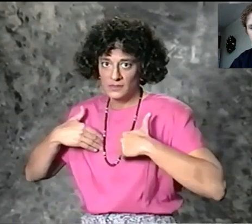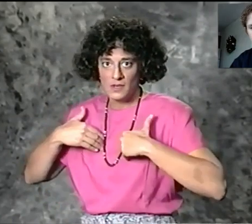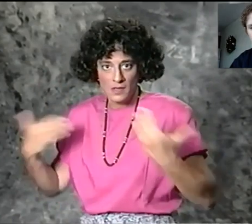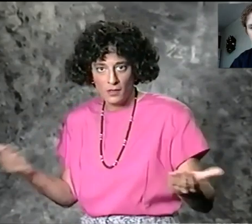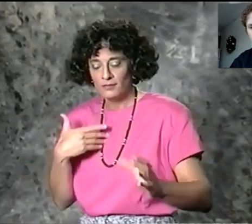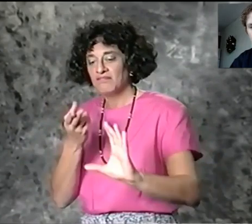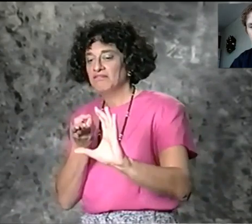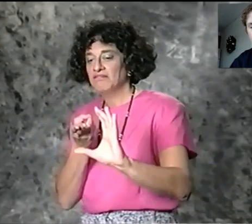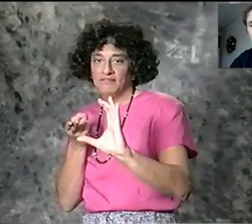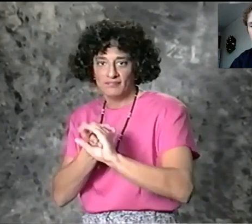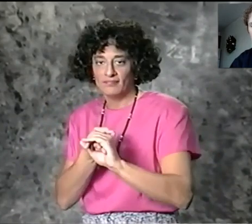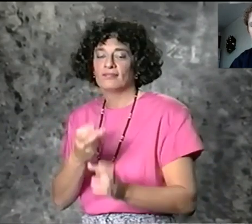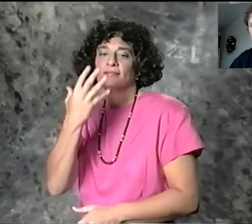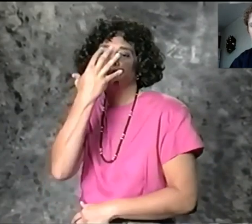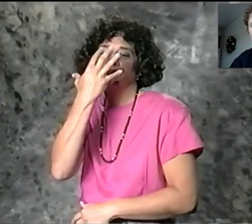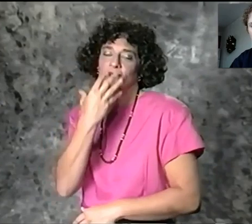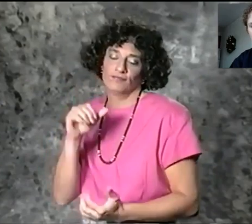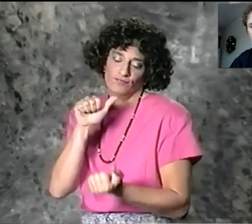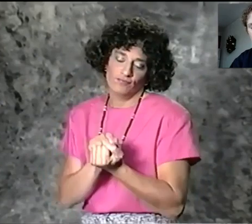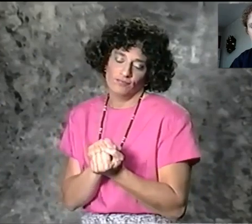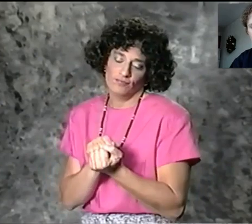night, I was so tired, so I went straight to sleep.